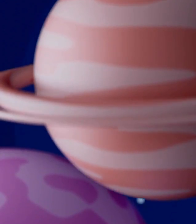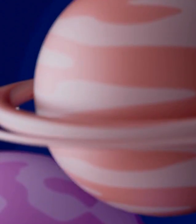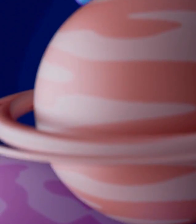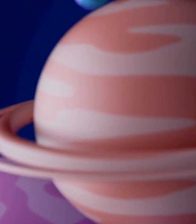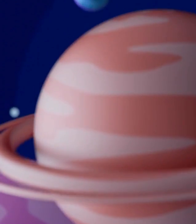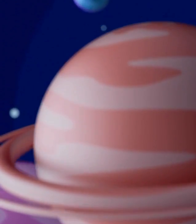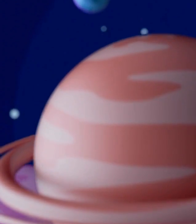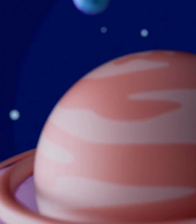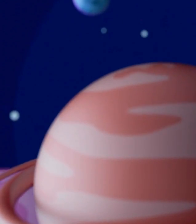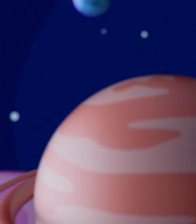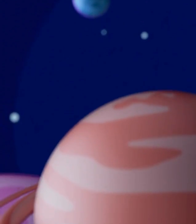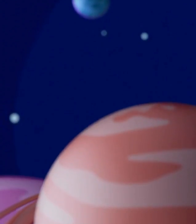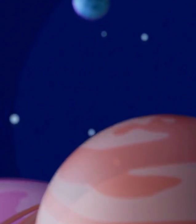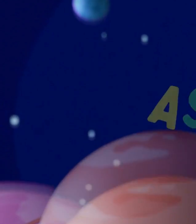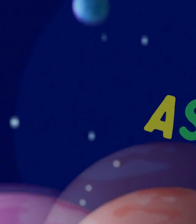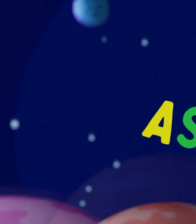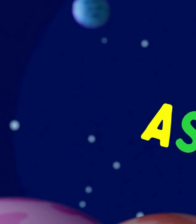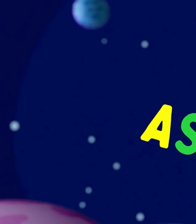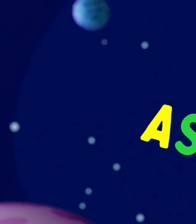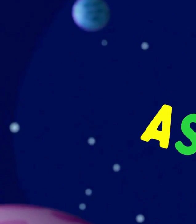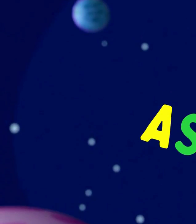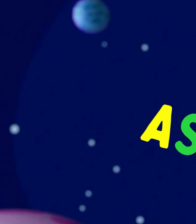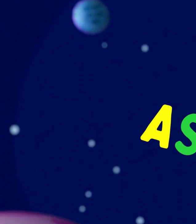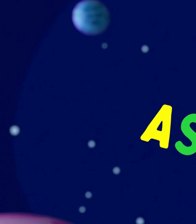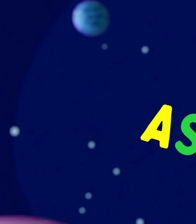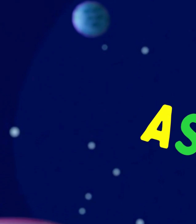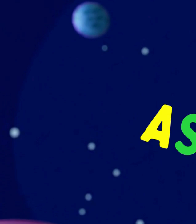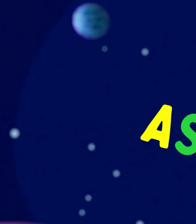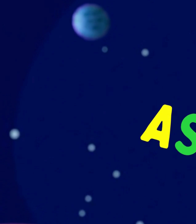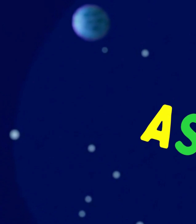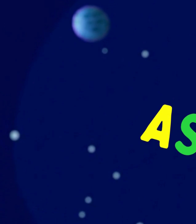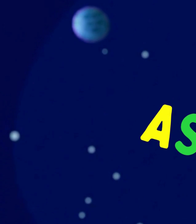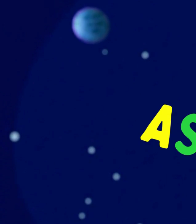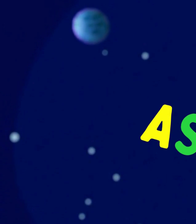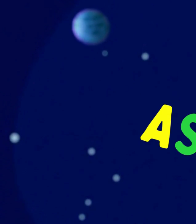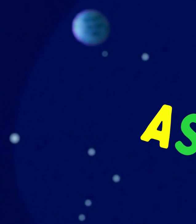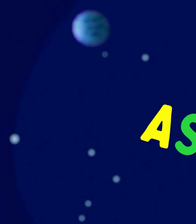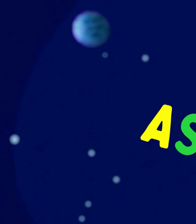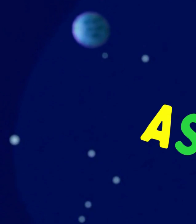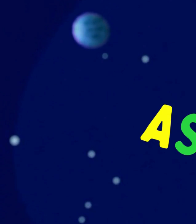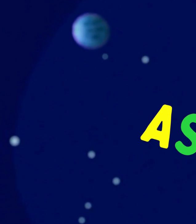Welcome to the ASL Kids Club, where learning sign language is fun and exciting.